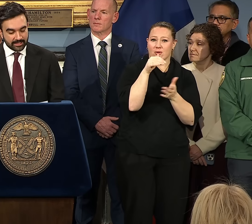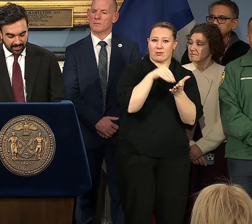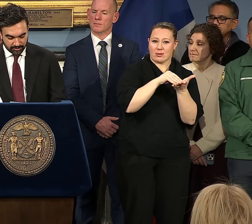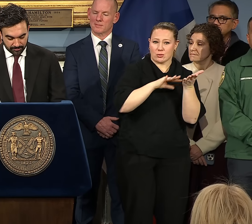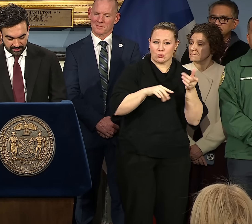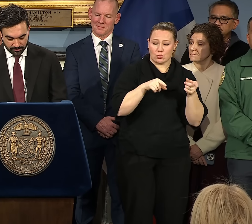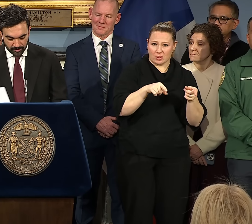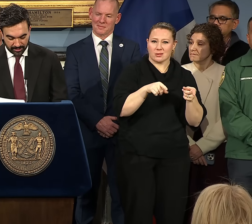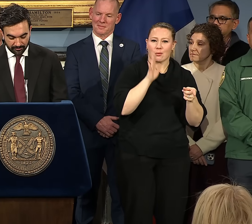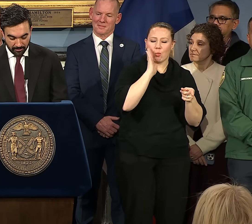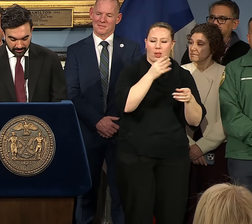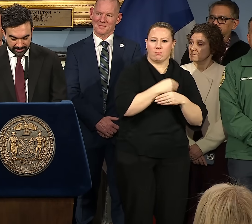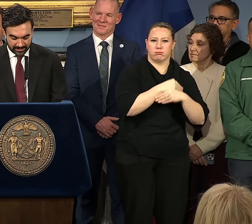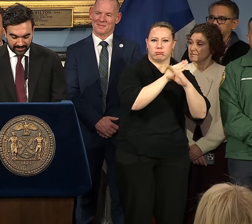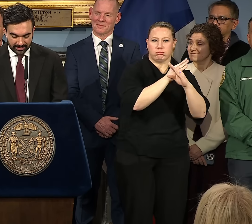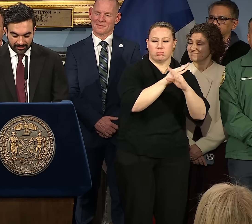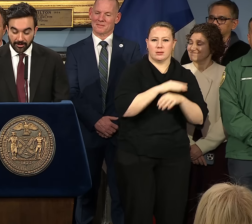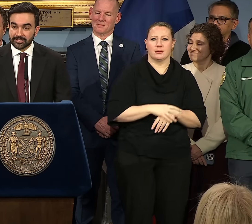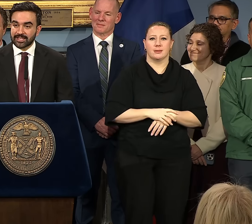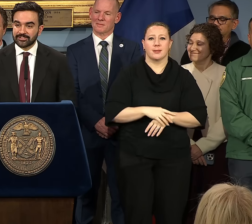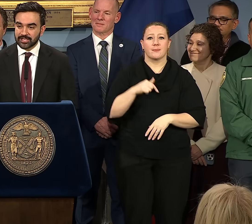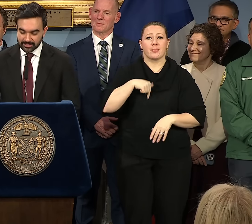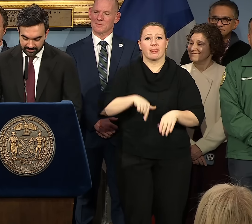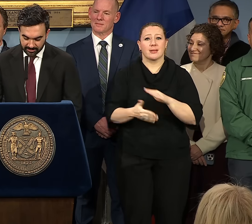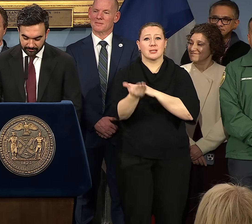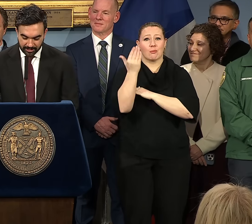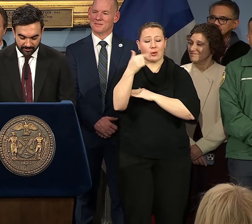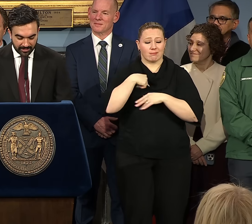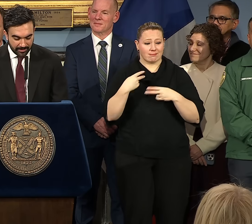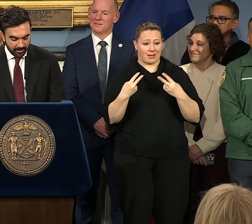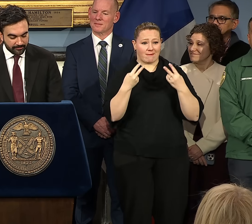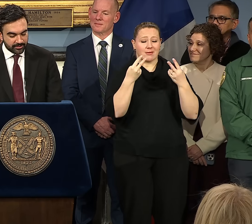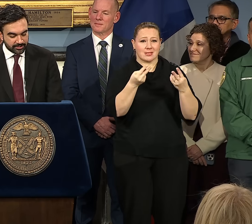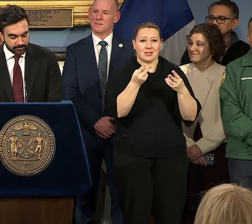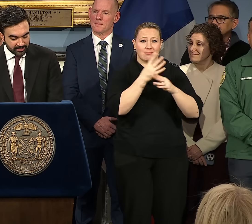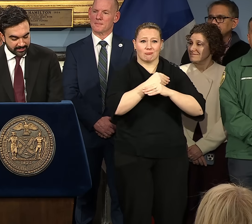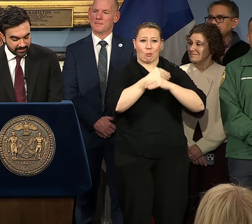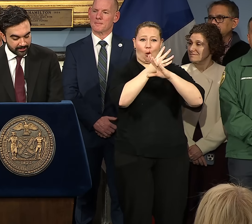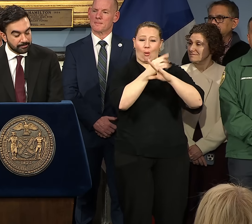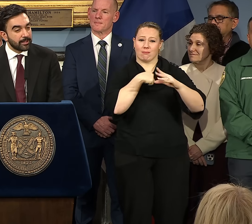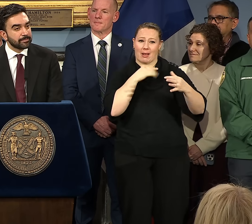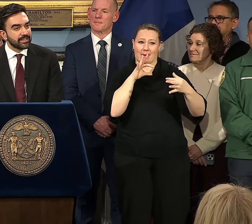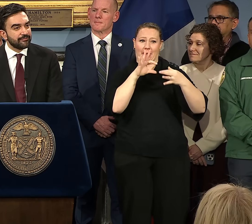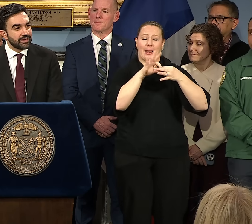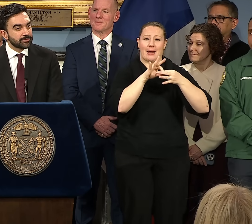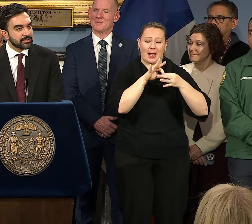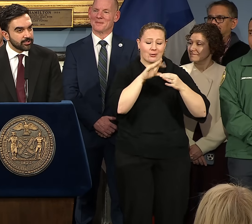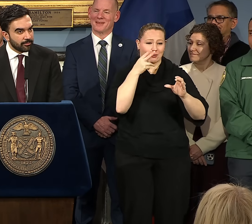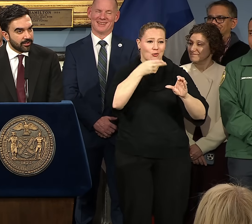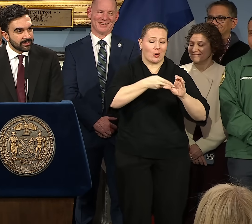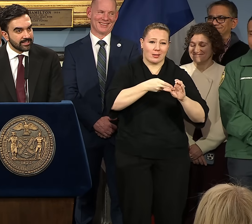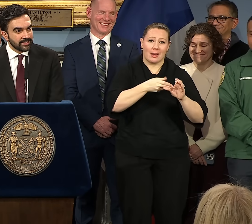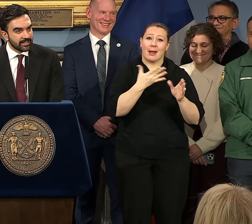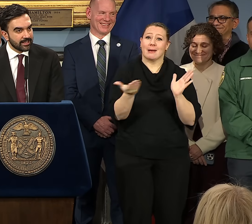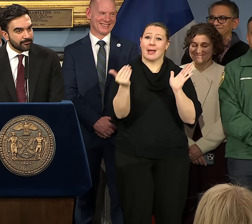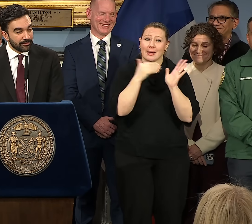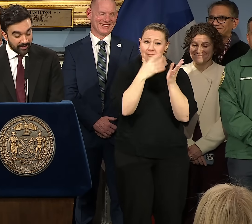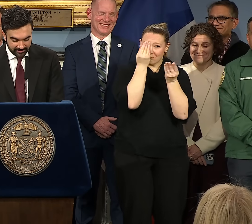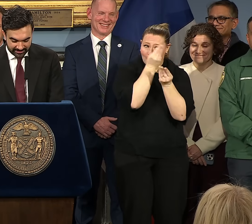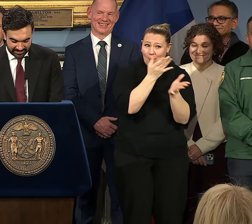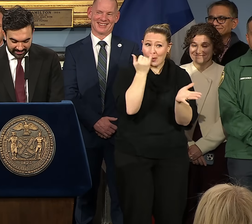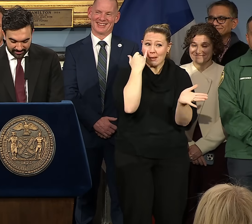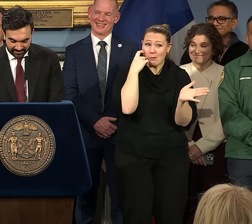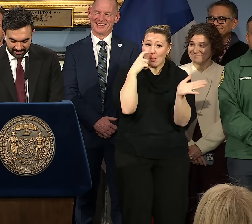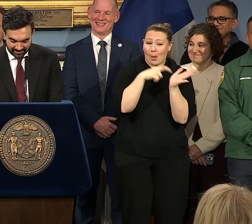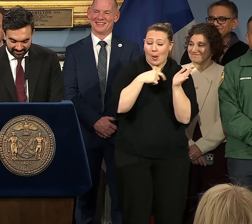visit a classroom this morning remotely alongside the chancellor and reiterated my offer to students that they could pelt me in the face with a snowball. They were